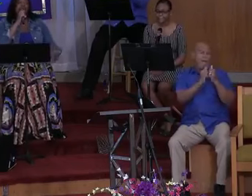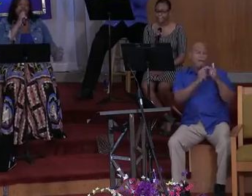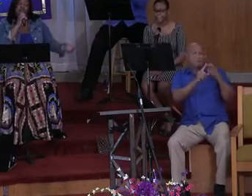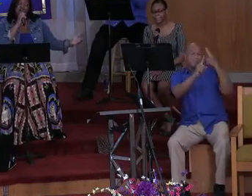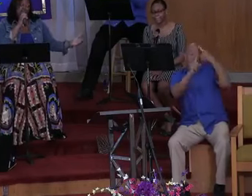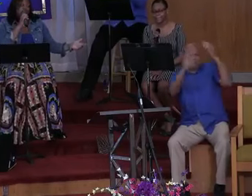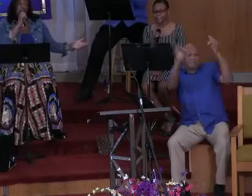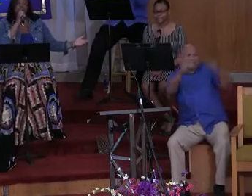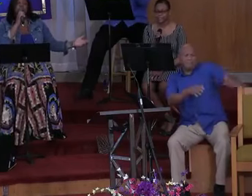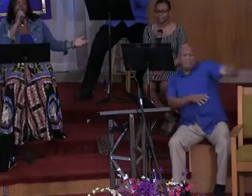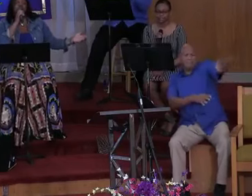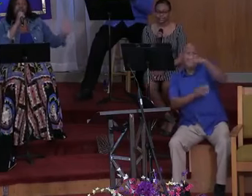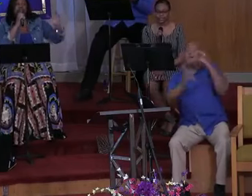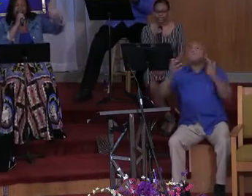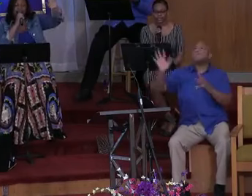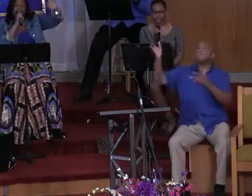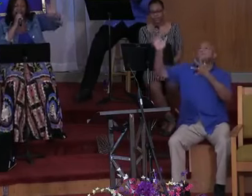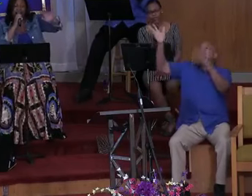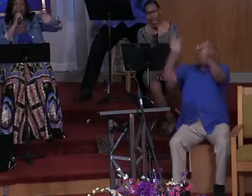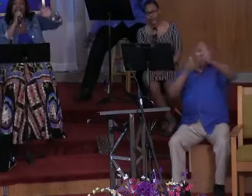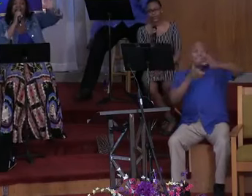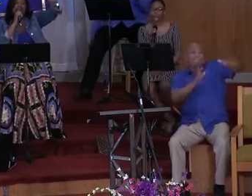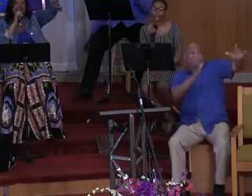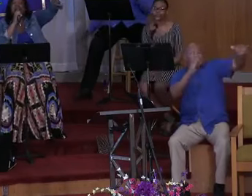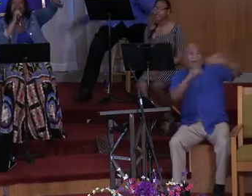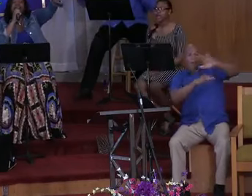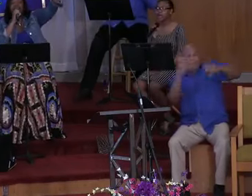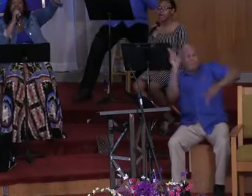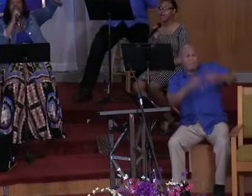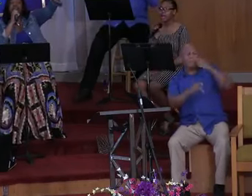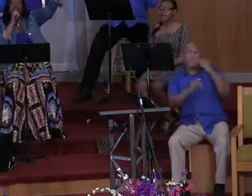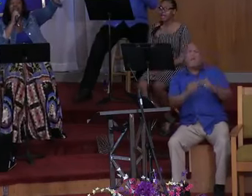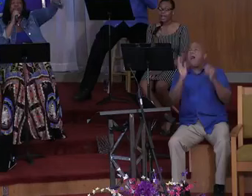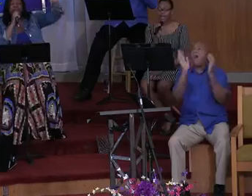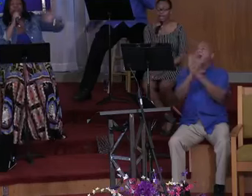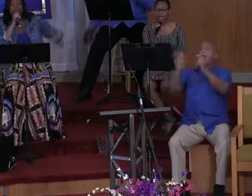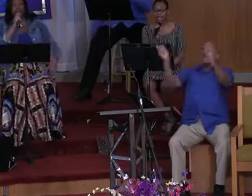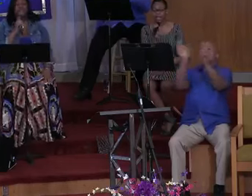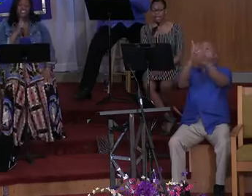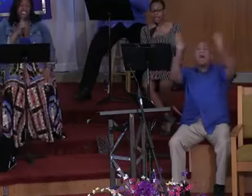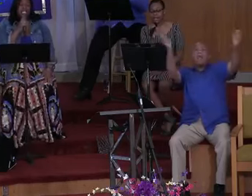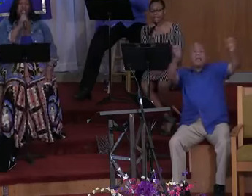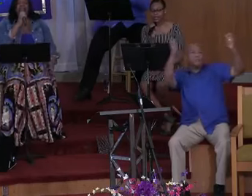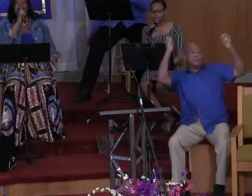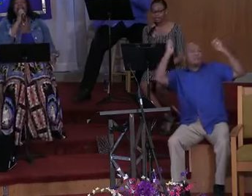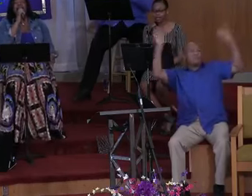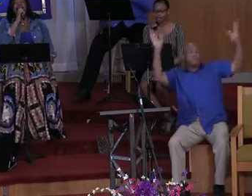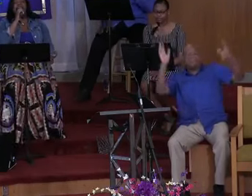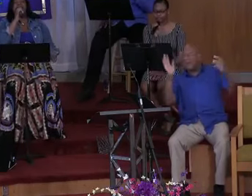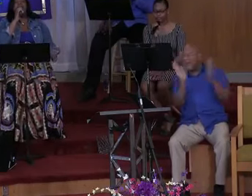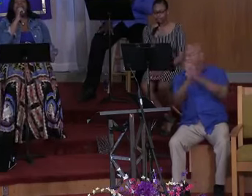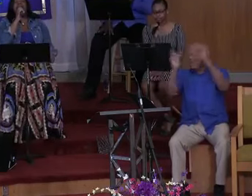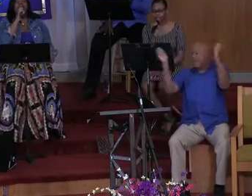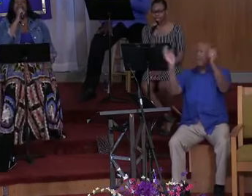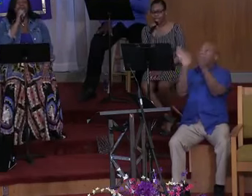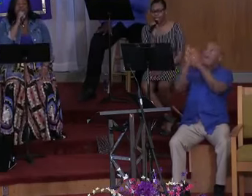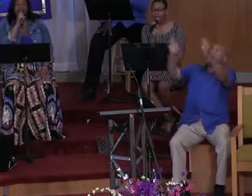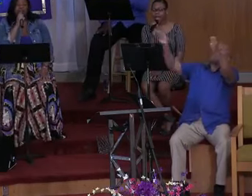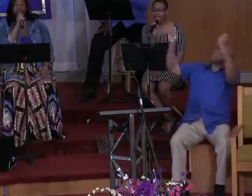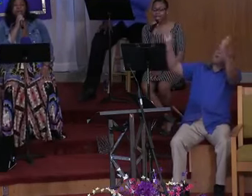ways, and all of God's people say hallelujah, hallelujah, hallelujah, hallelujah, hallelujah,